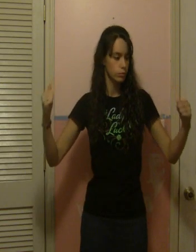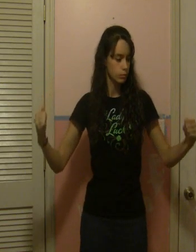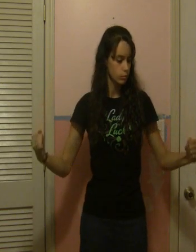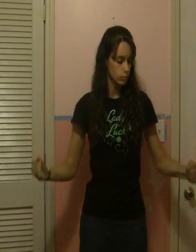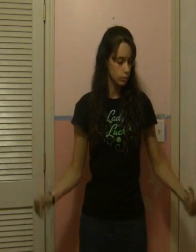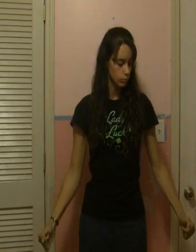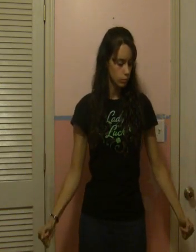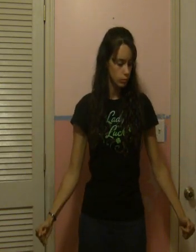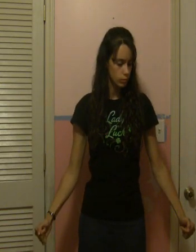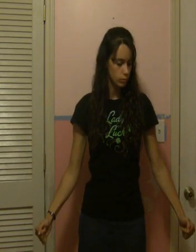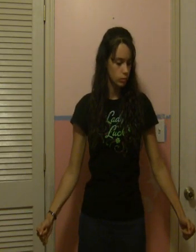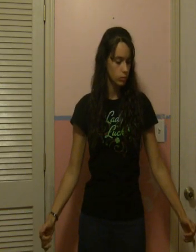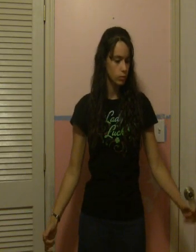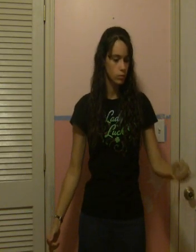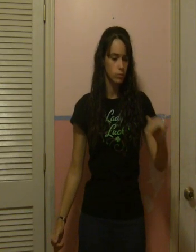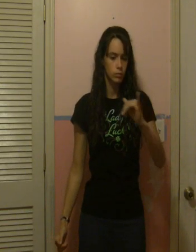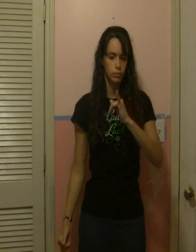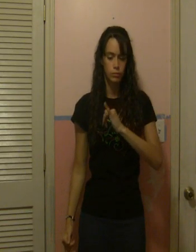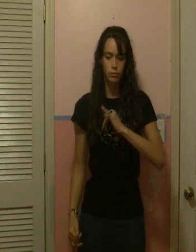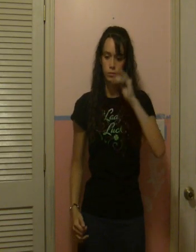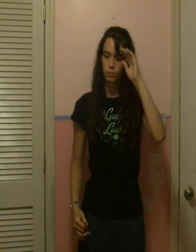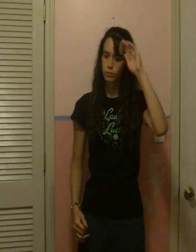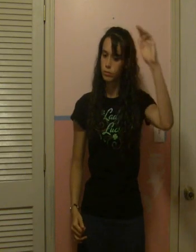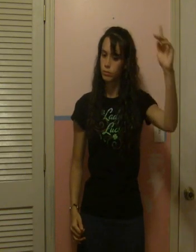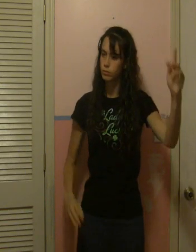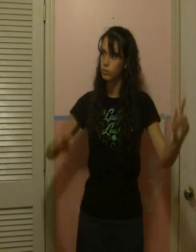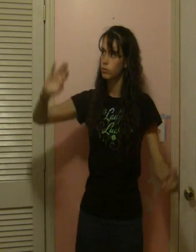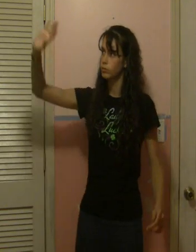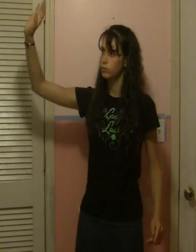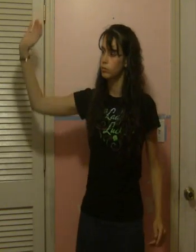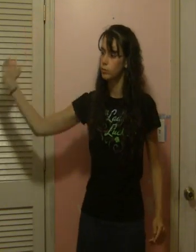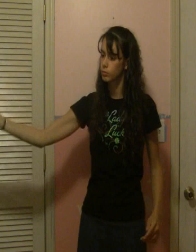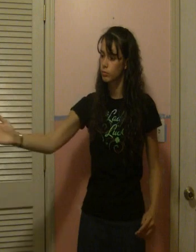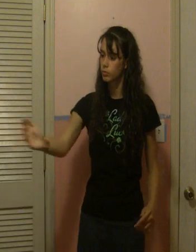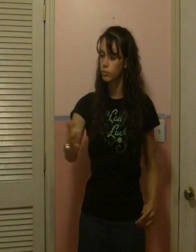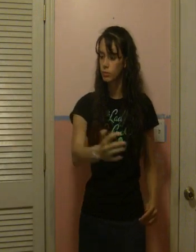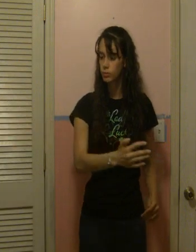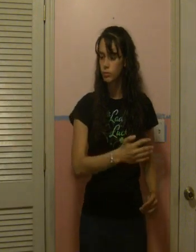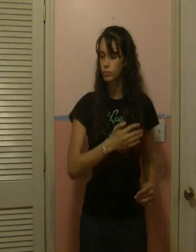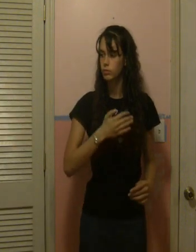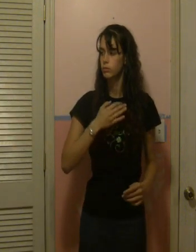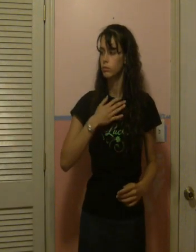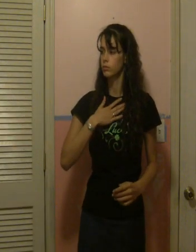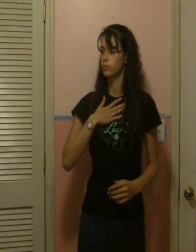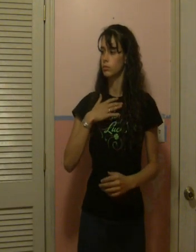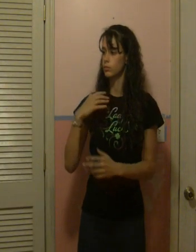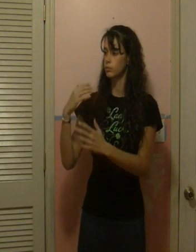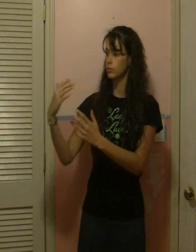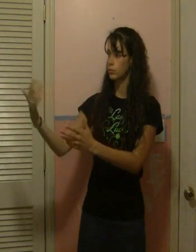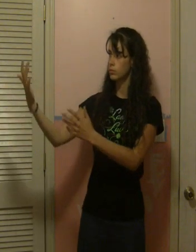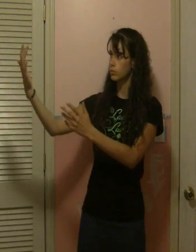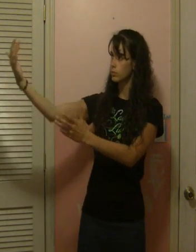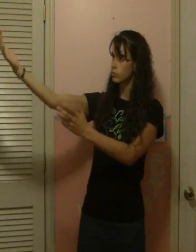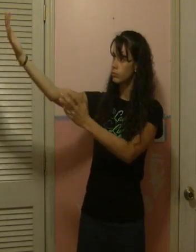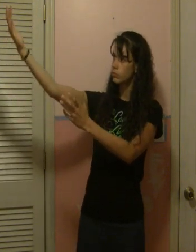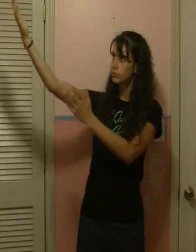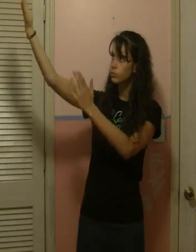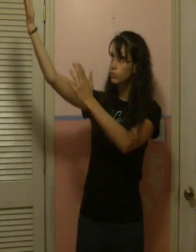me, set apart I know you're drawing me To yourself